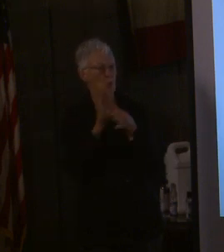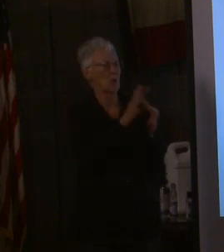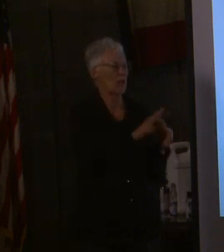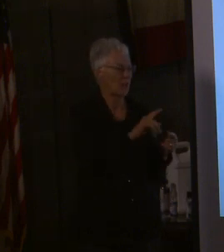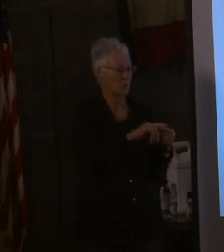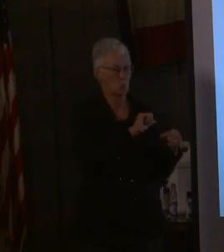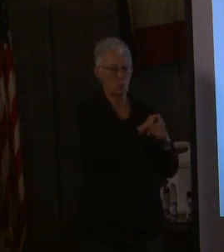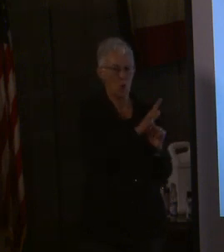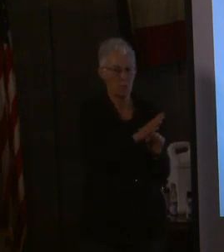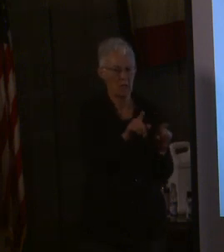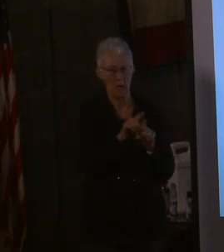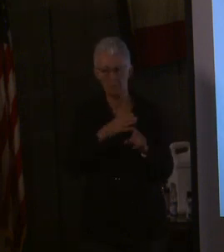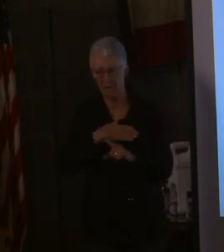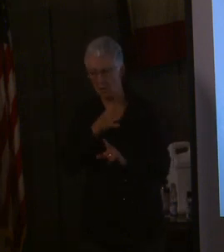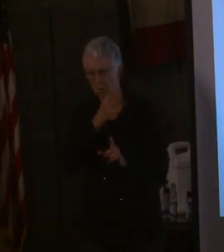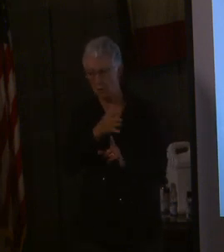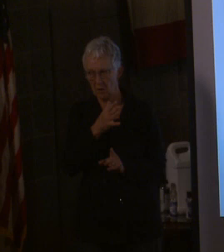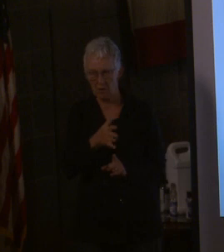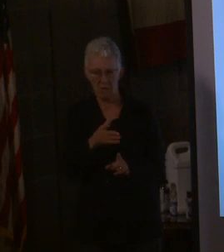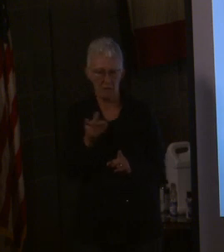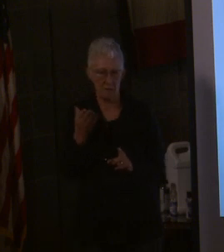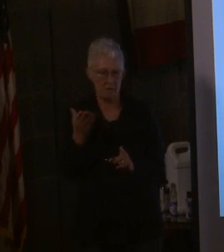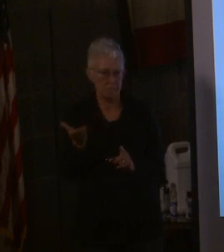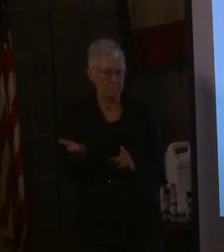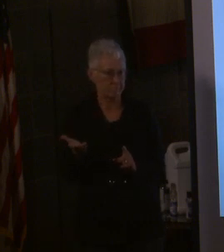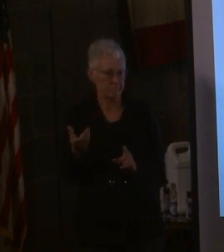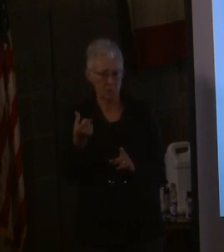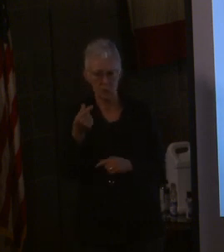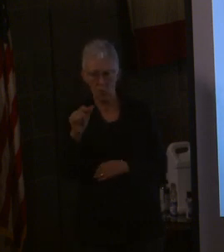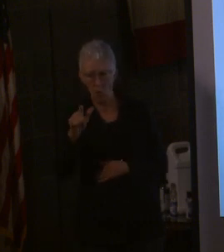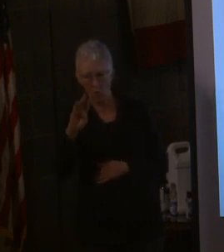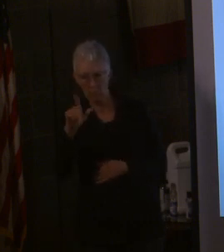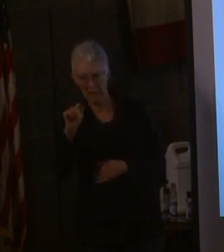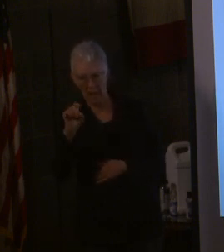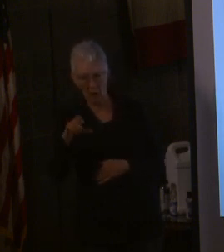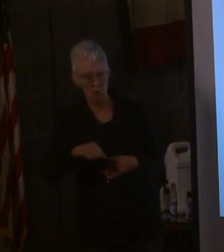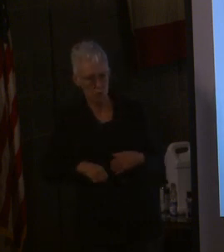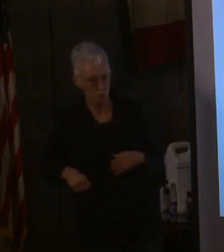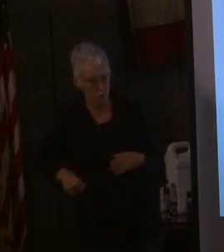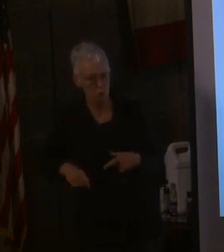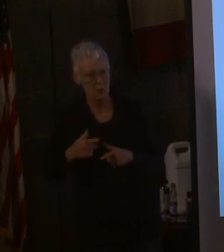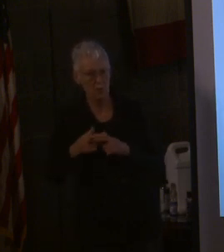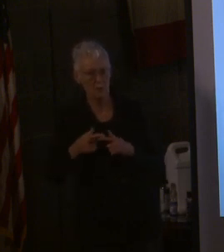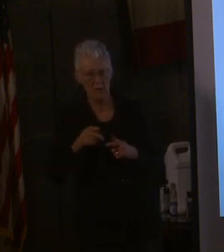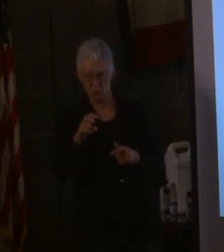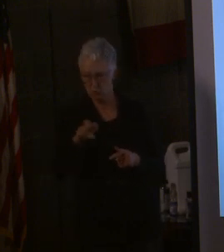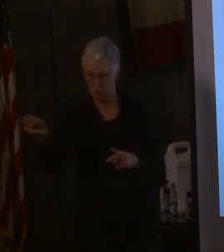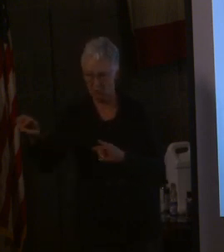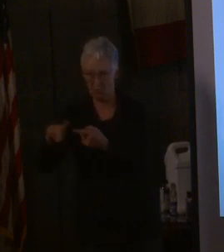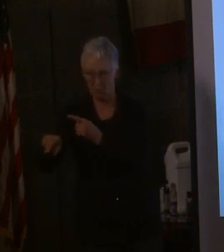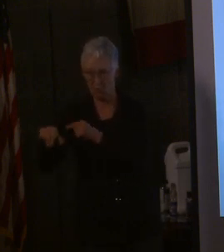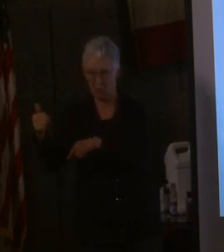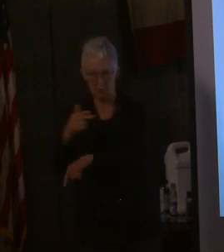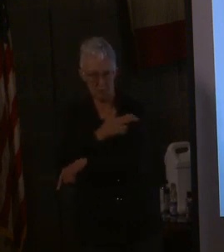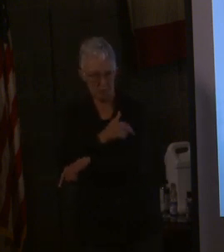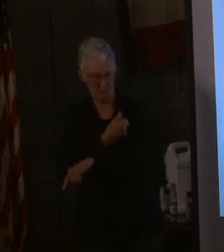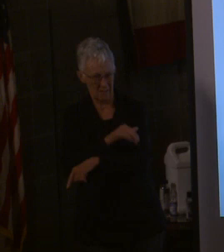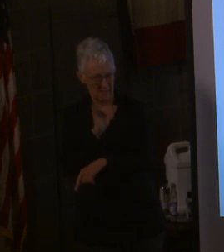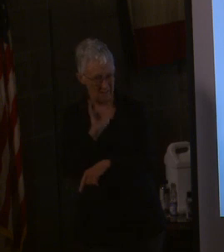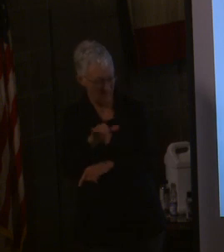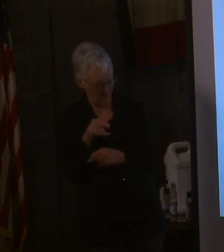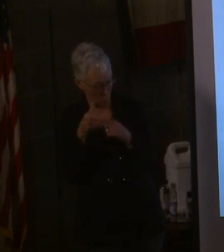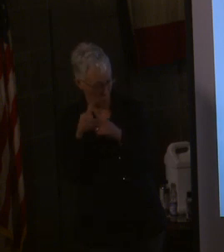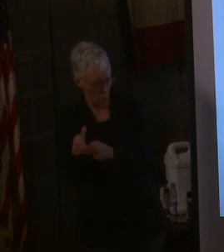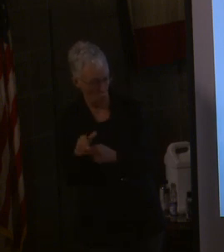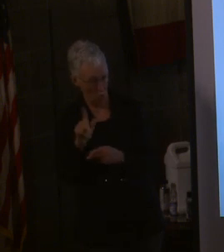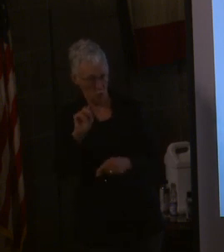grandmother or something like that, is there for gallbladder or something like that, and she gets moved to another hospital, does that include transfer, or is it